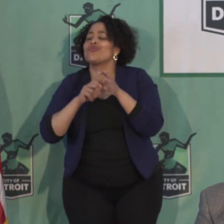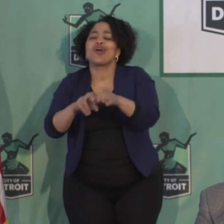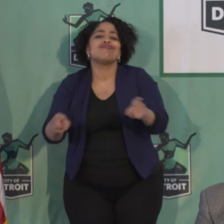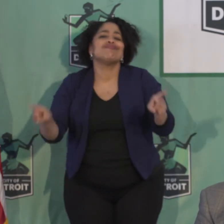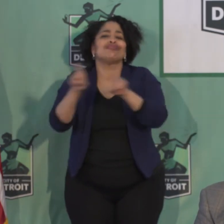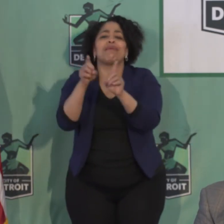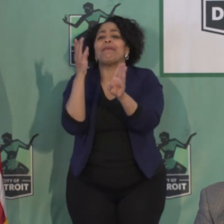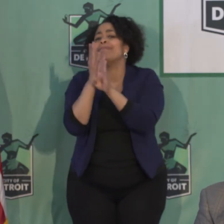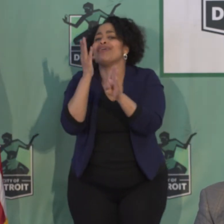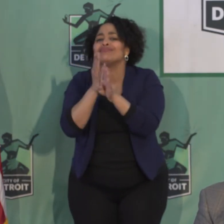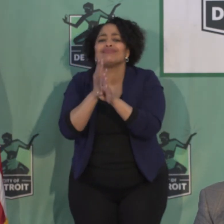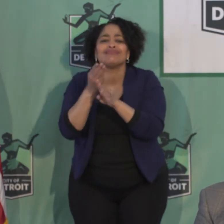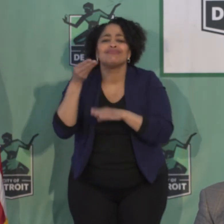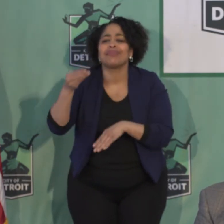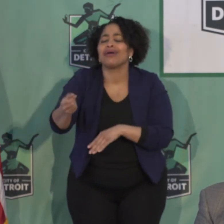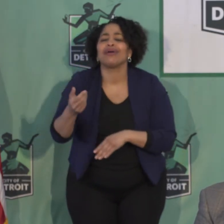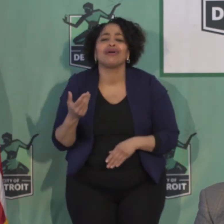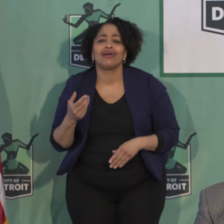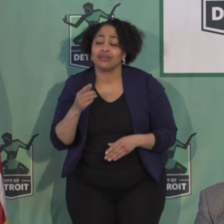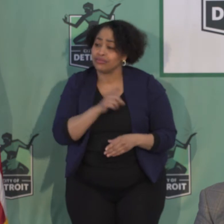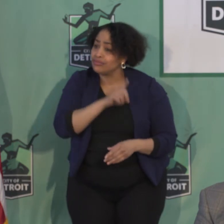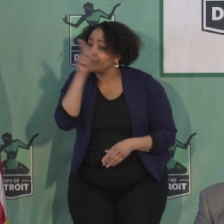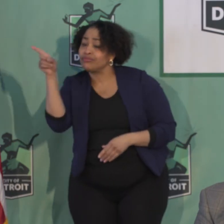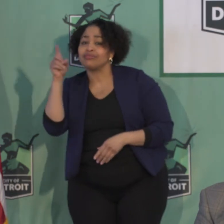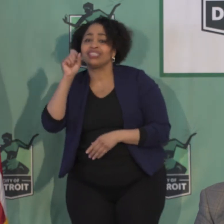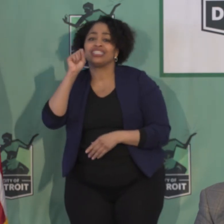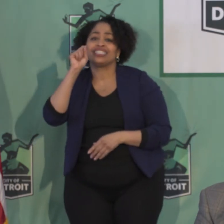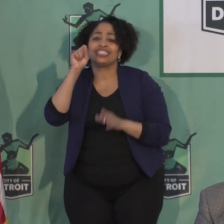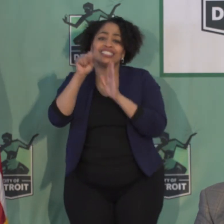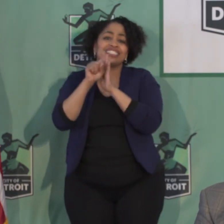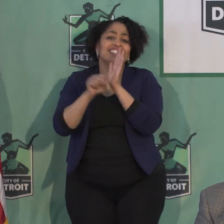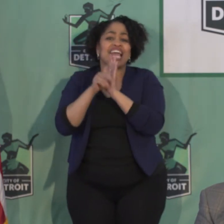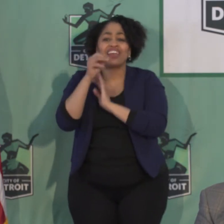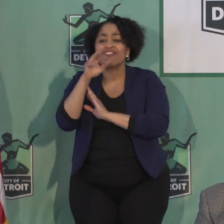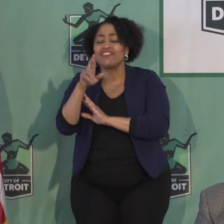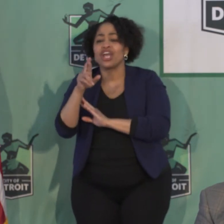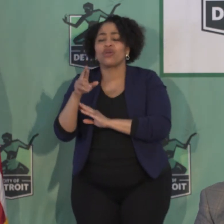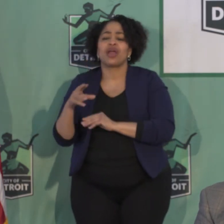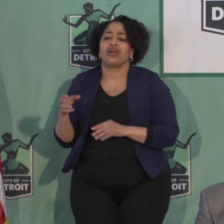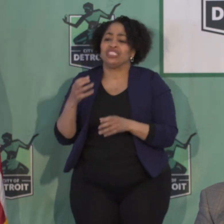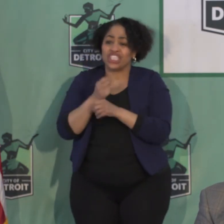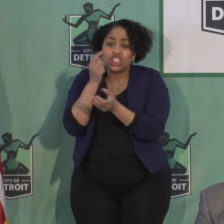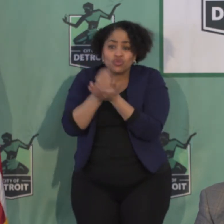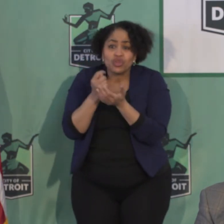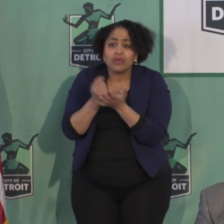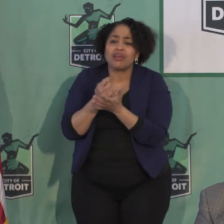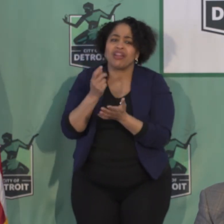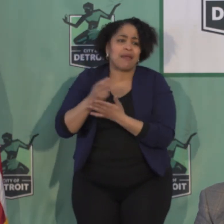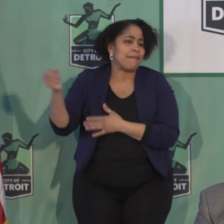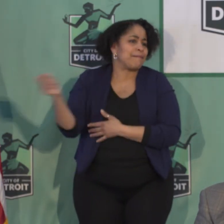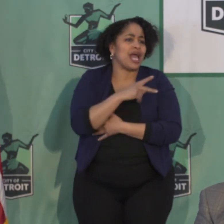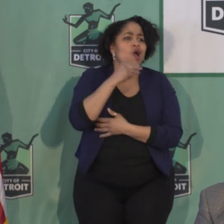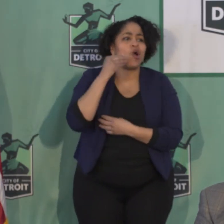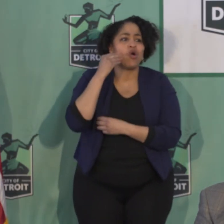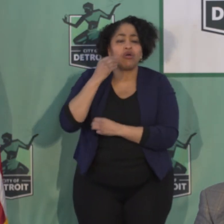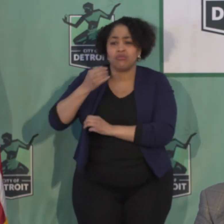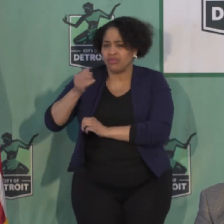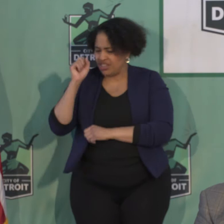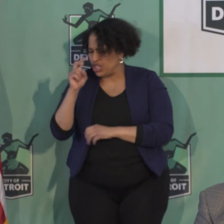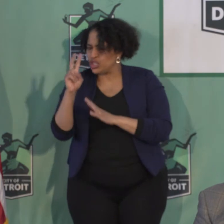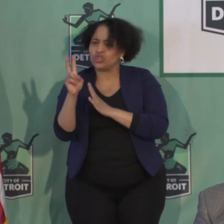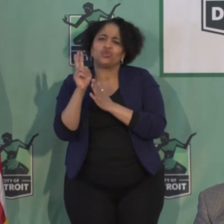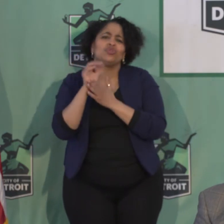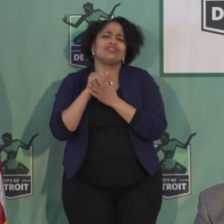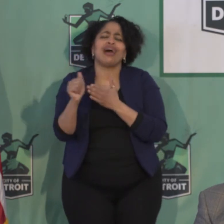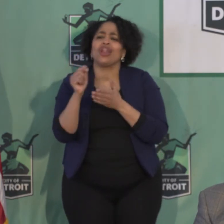bus fare, up to the fairgrounds, get treated, and be brought back home. It'll be a $2 ride, and if you don't have the $2, they'll